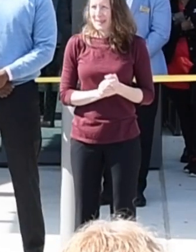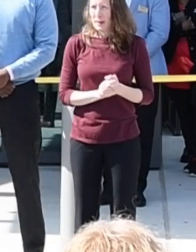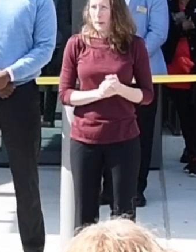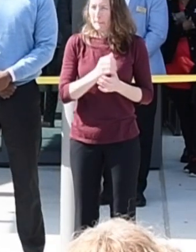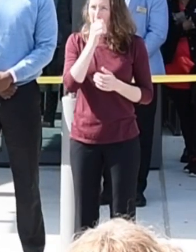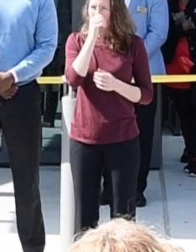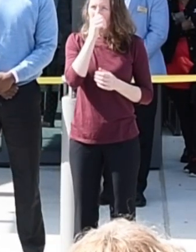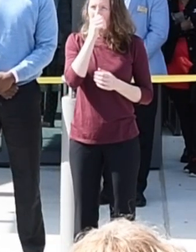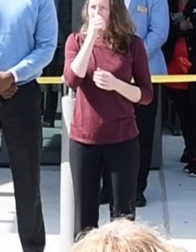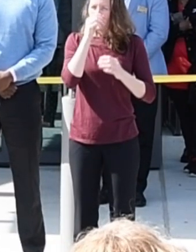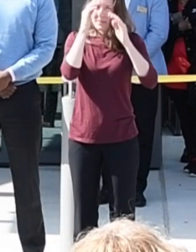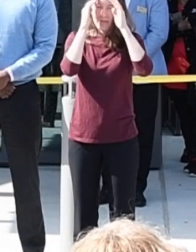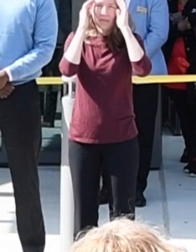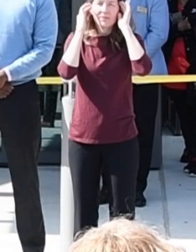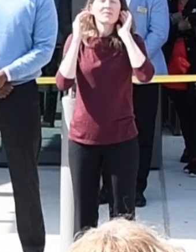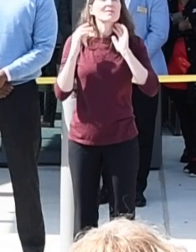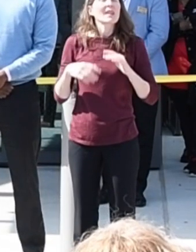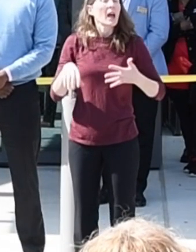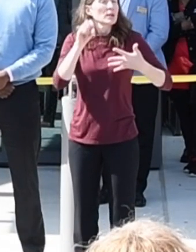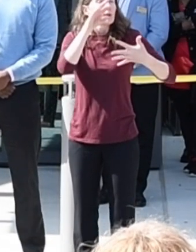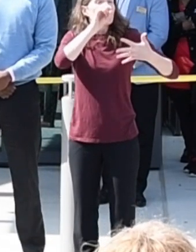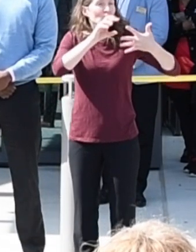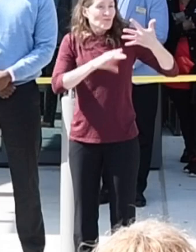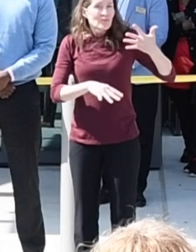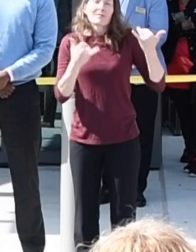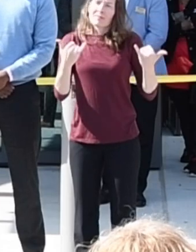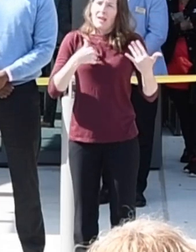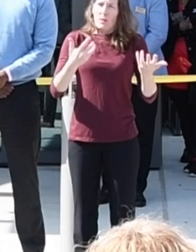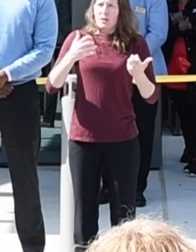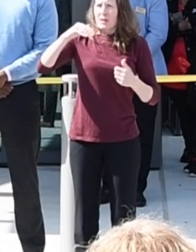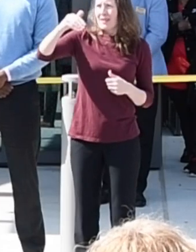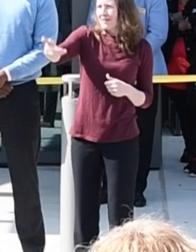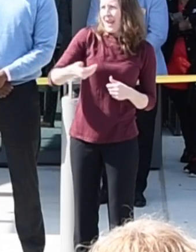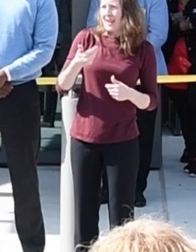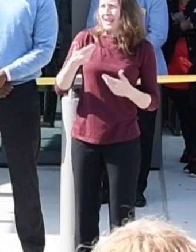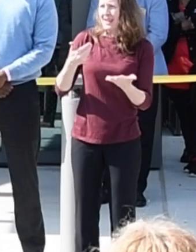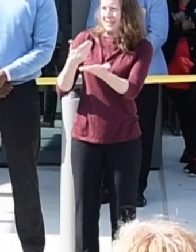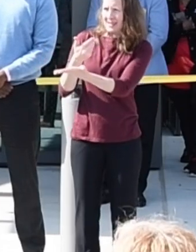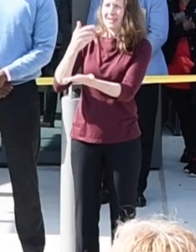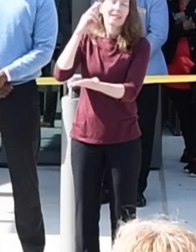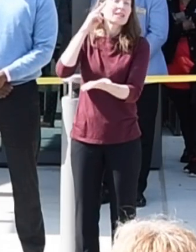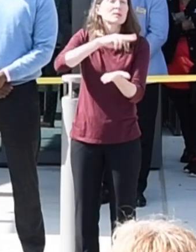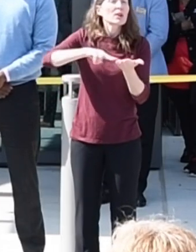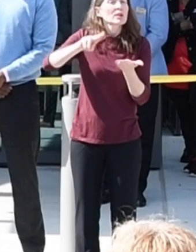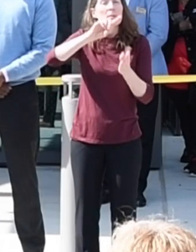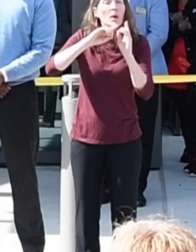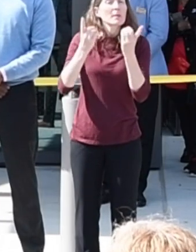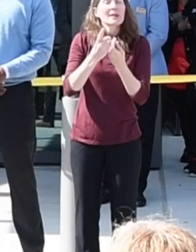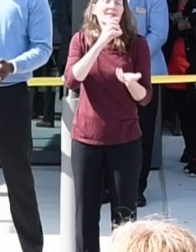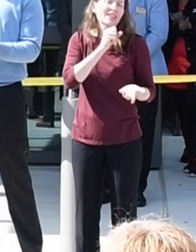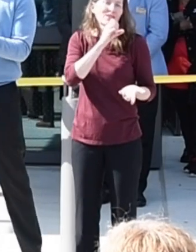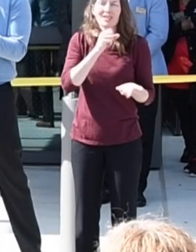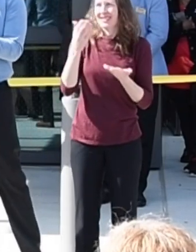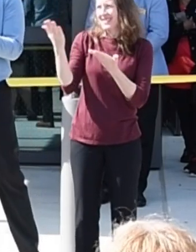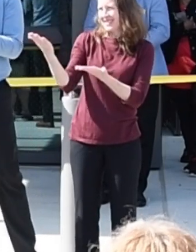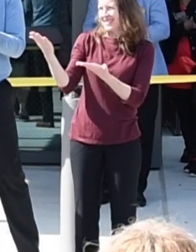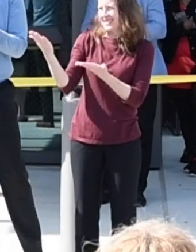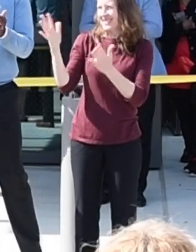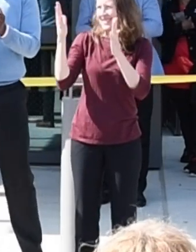Okay, with that being said, I'd like to invite the Secretary of the Department of Aging, Secretary Rokes.